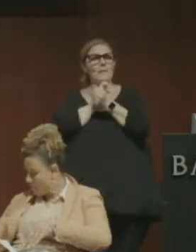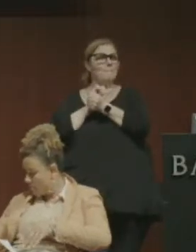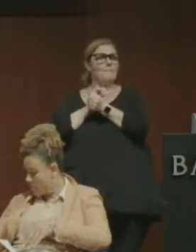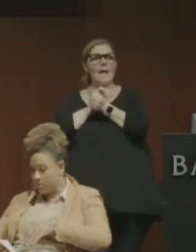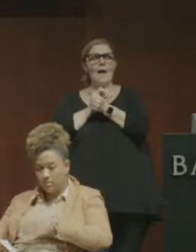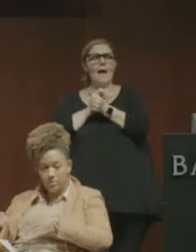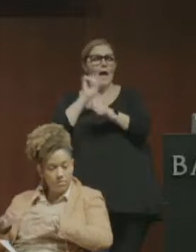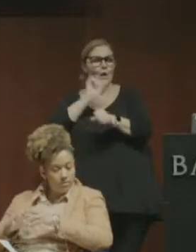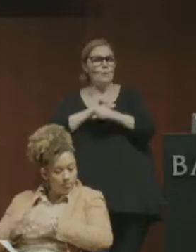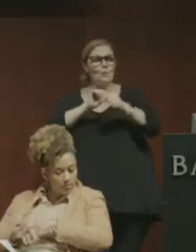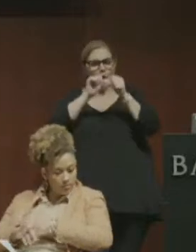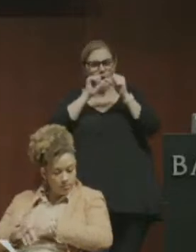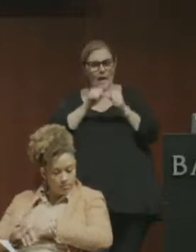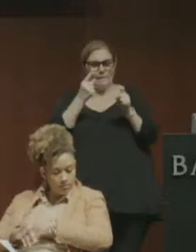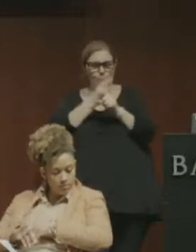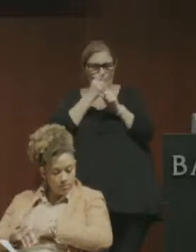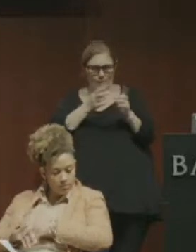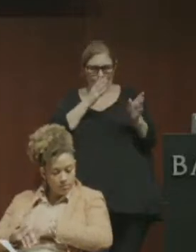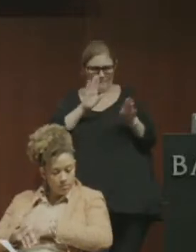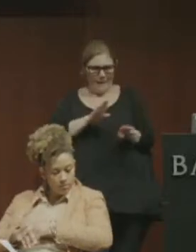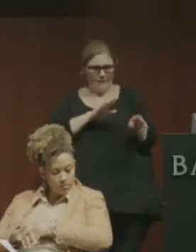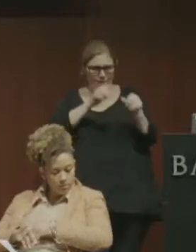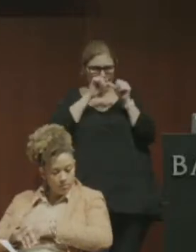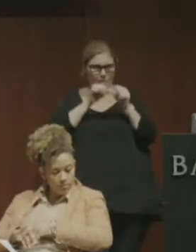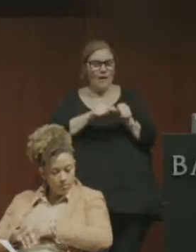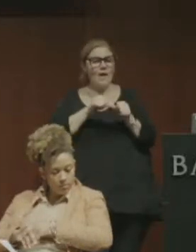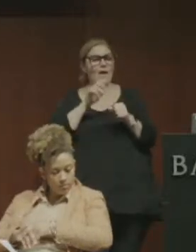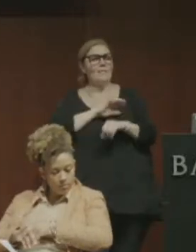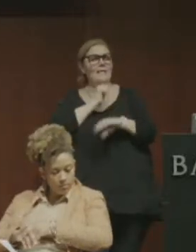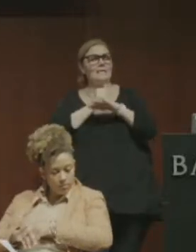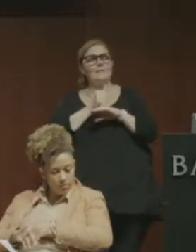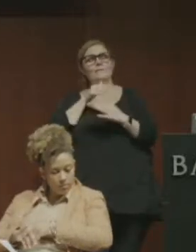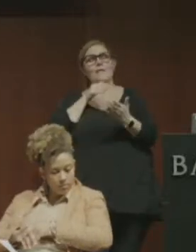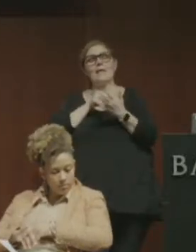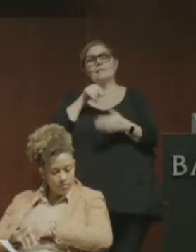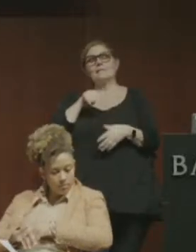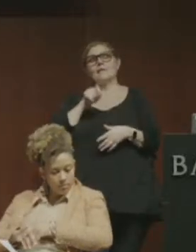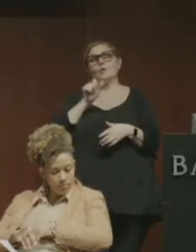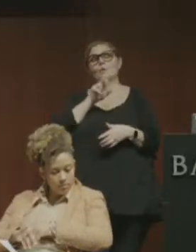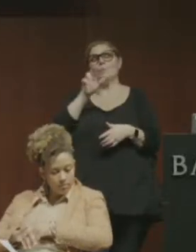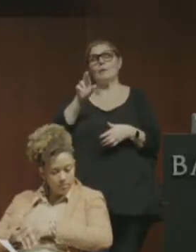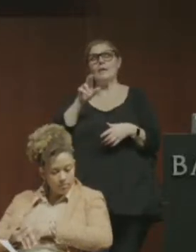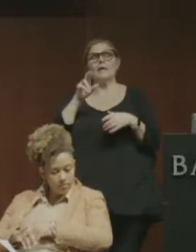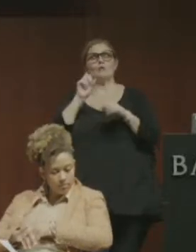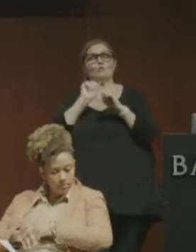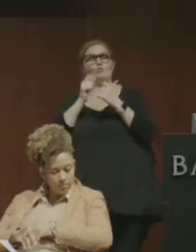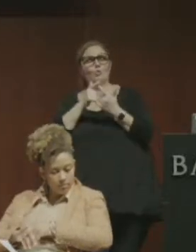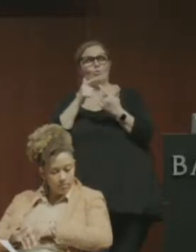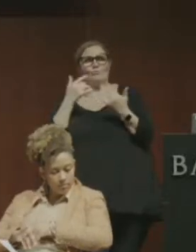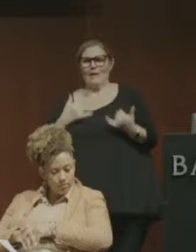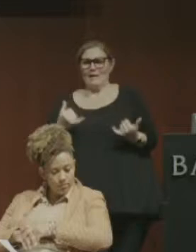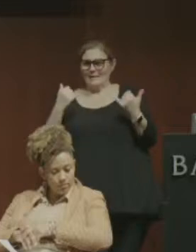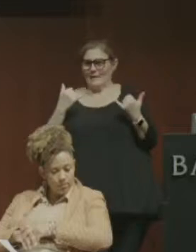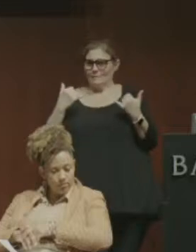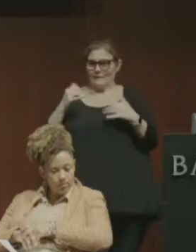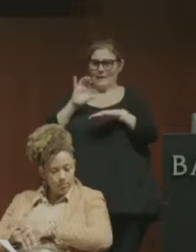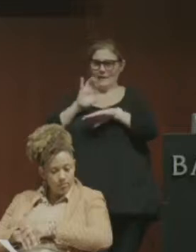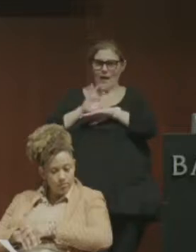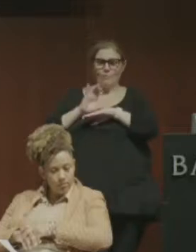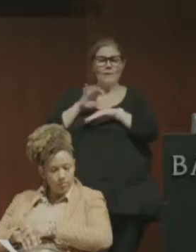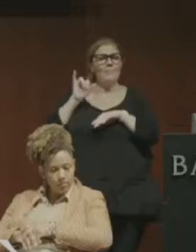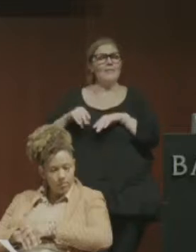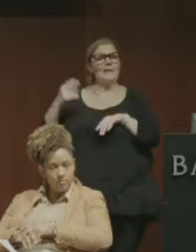and orderly behavior formed the basis for anti-queer legal and social contexts in the present-day Caribbean.